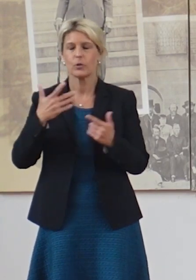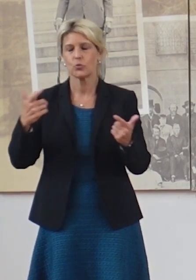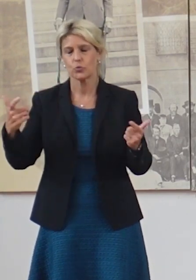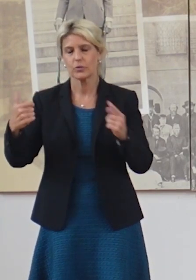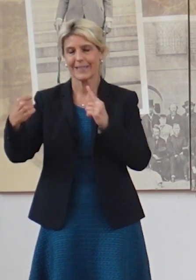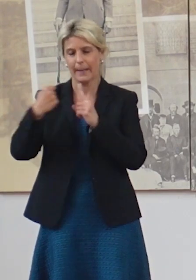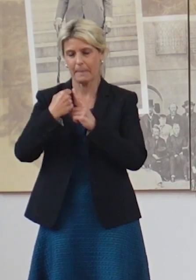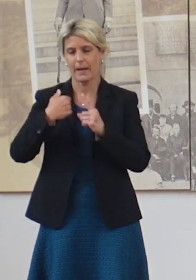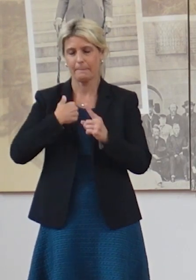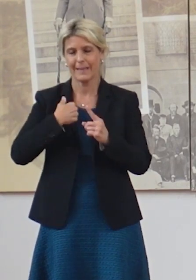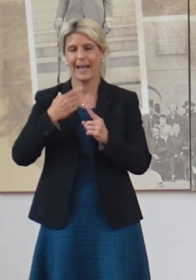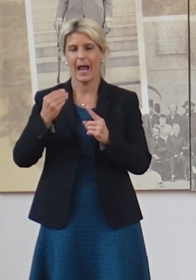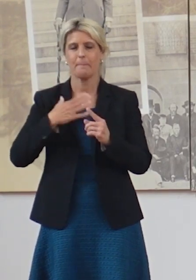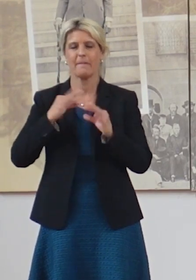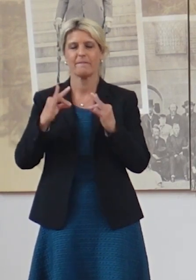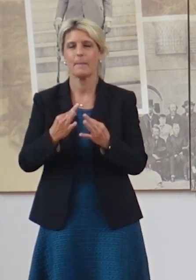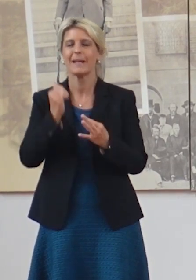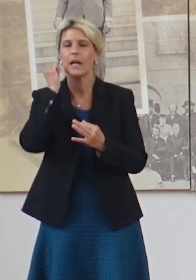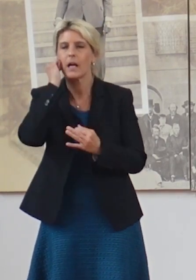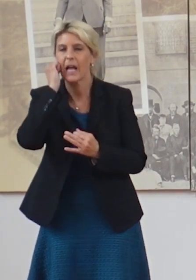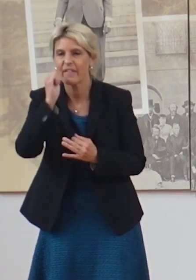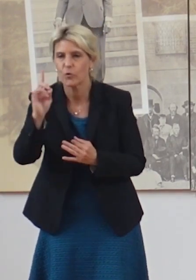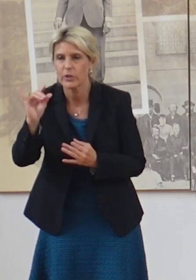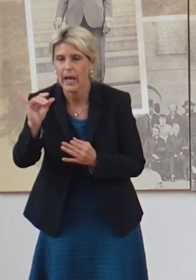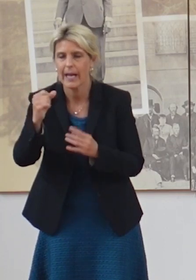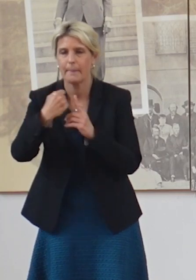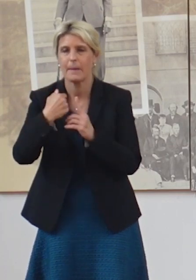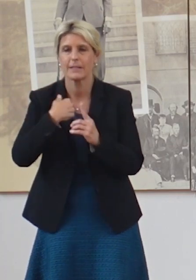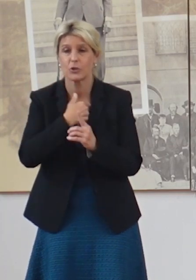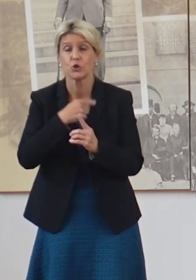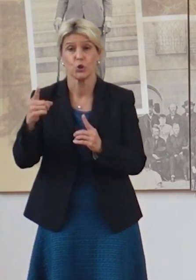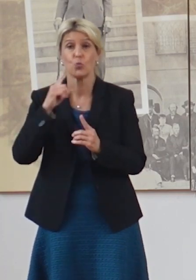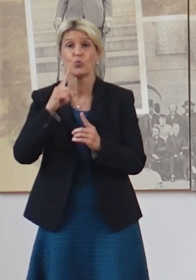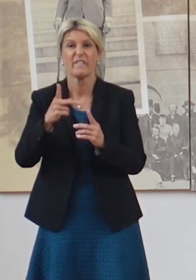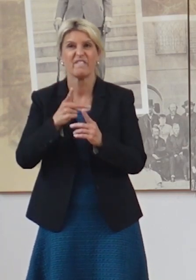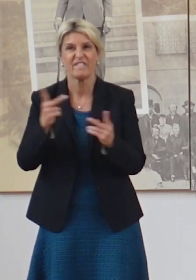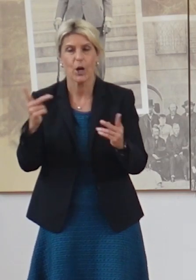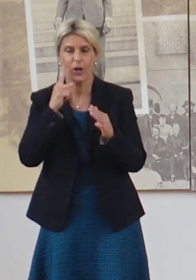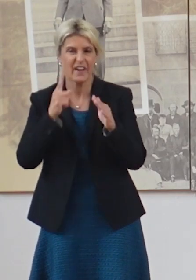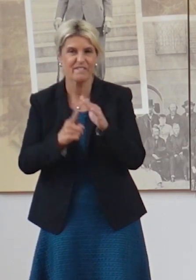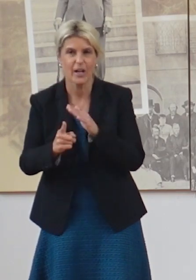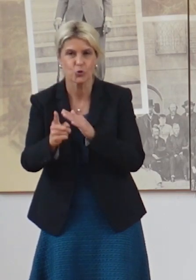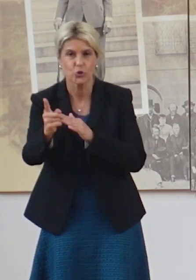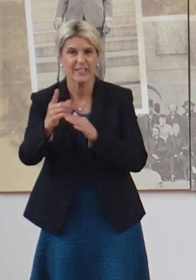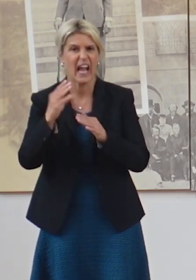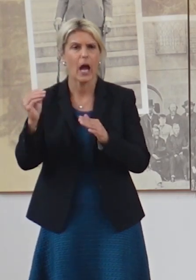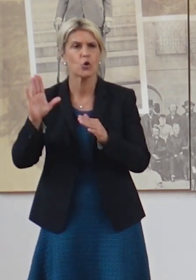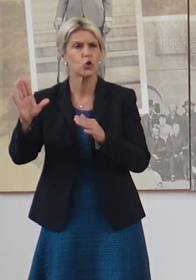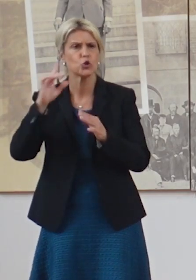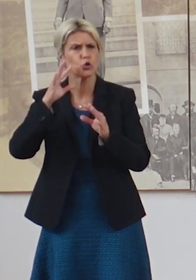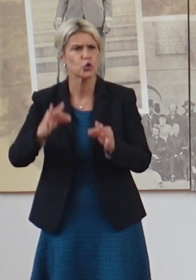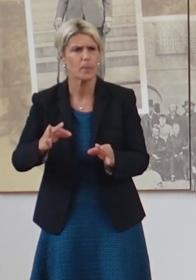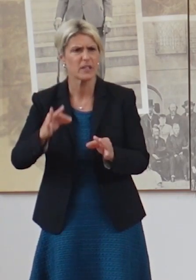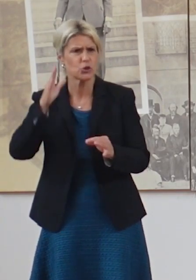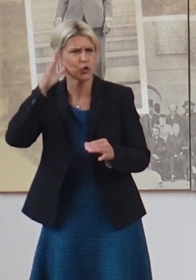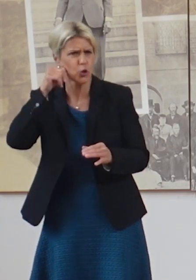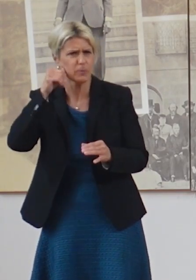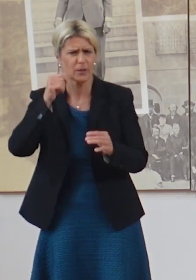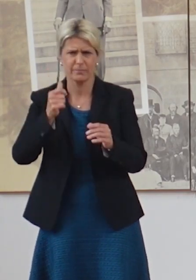day. Grammy was a brilliant, adventurous woman with unrivaled determination. She has and always will be an